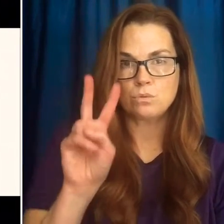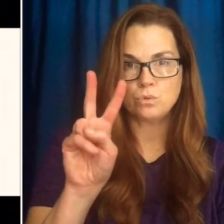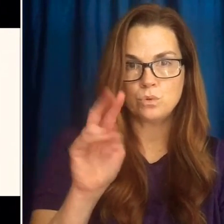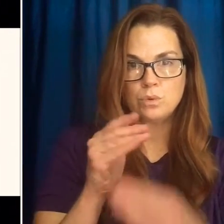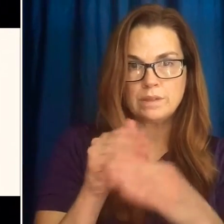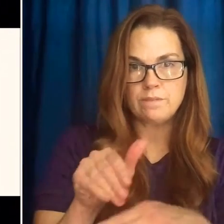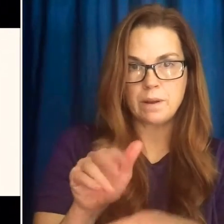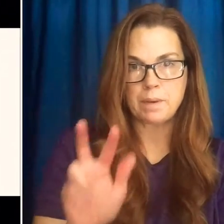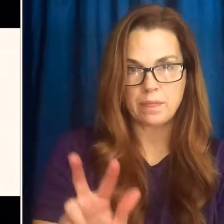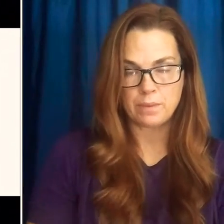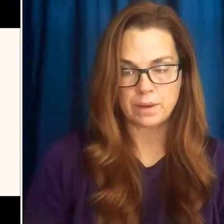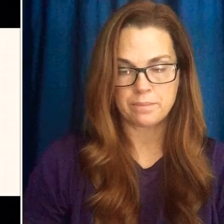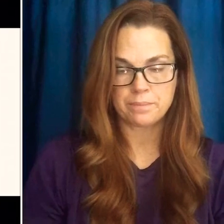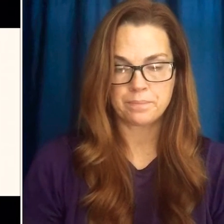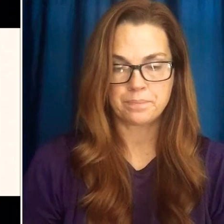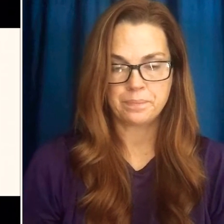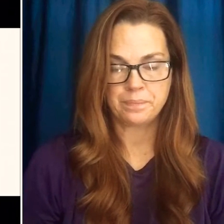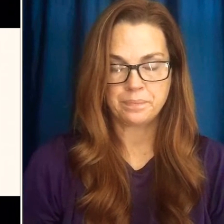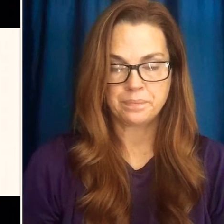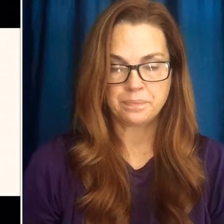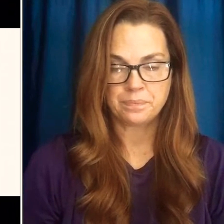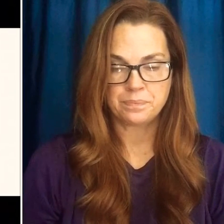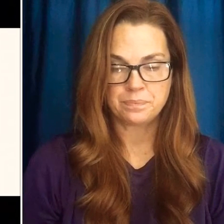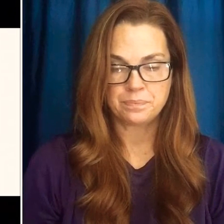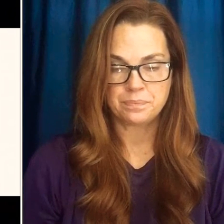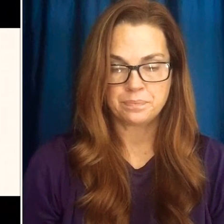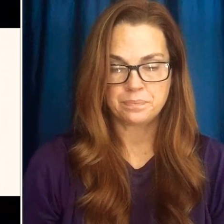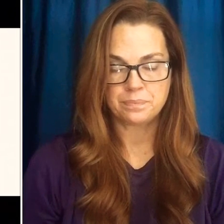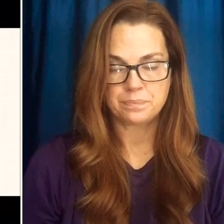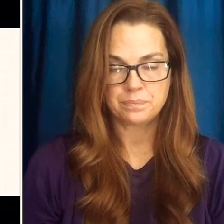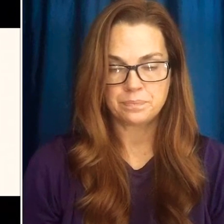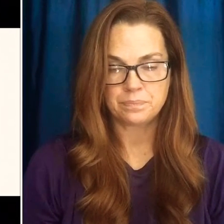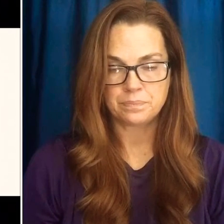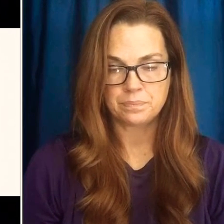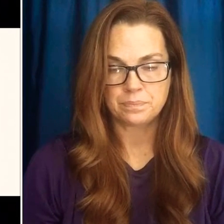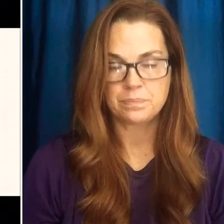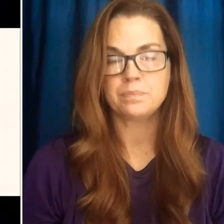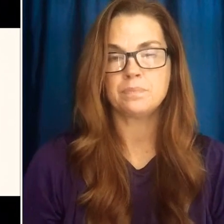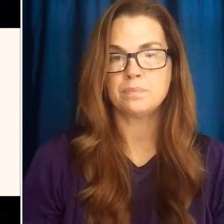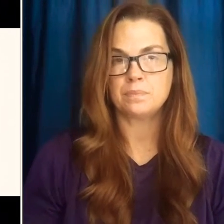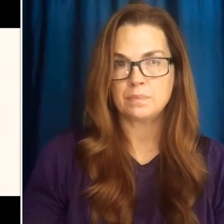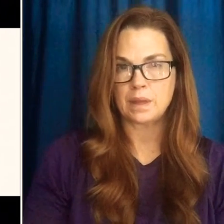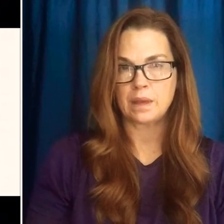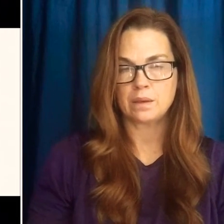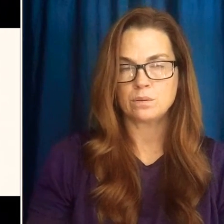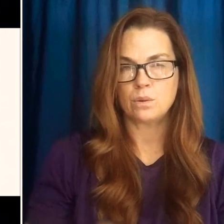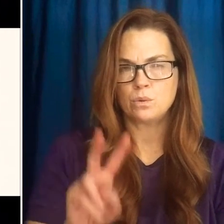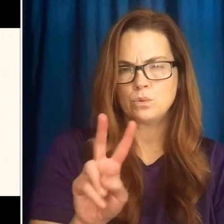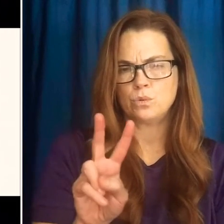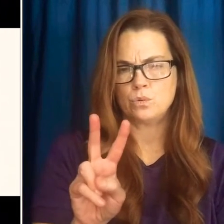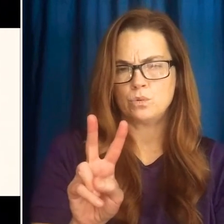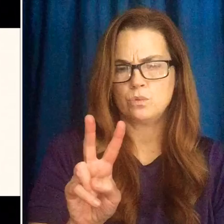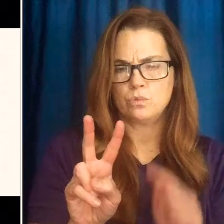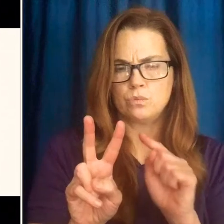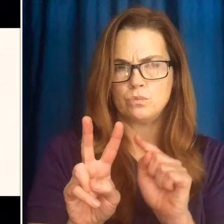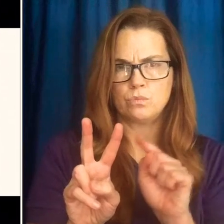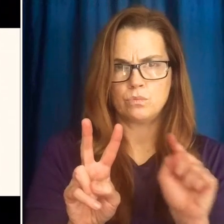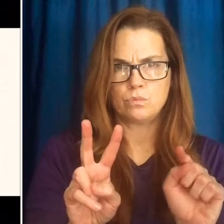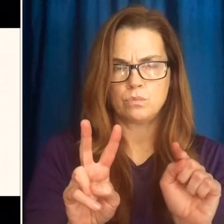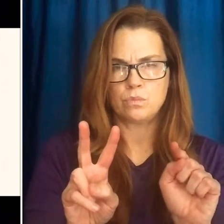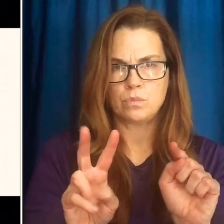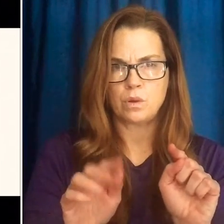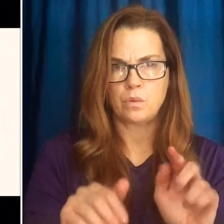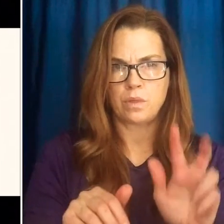Now, how many groups of 3 can I make from 2? Or how many times can I subtract 3 from 2? And I think the answer